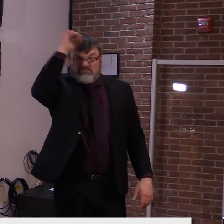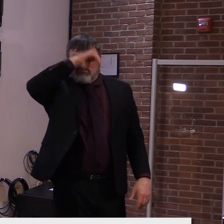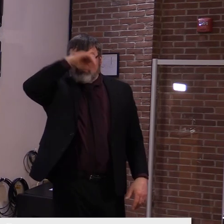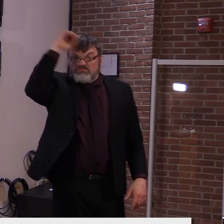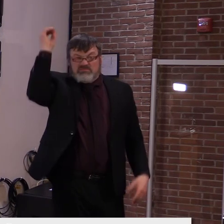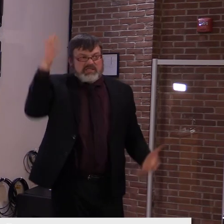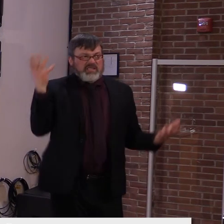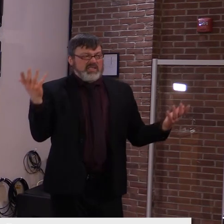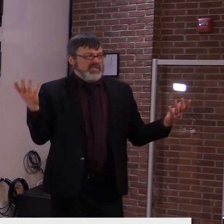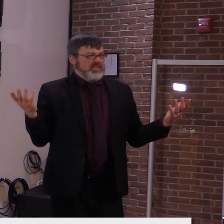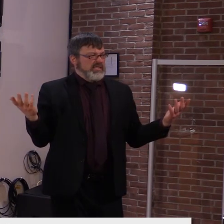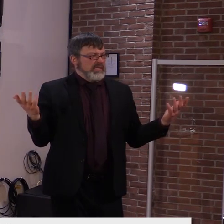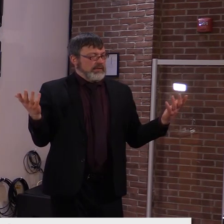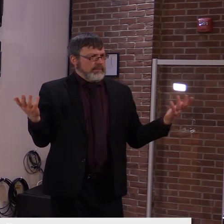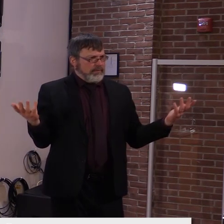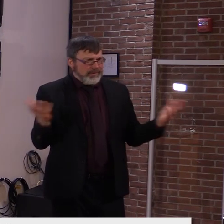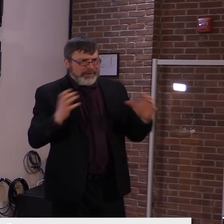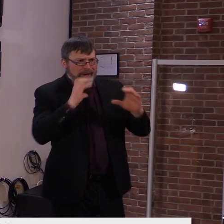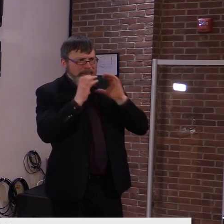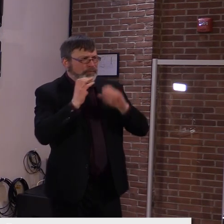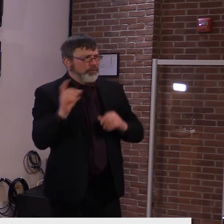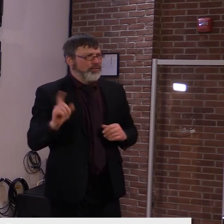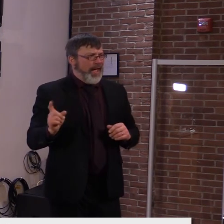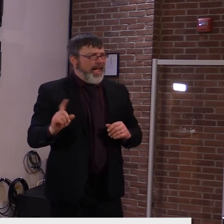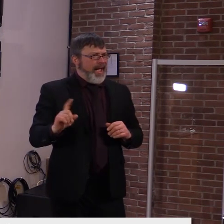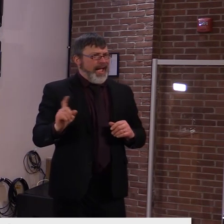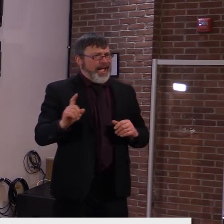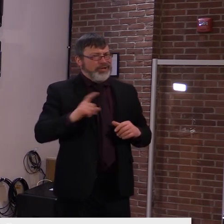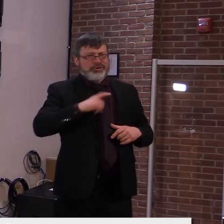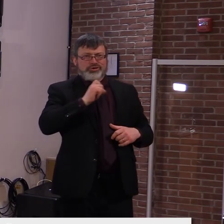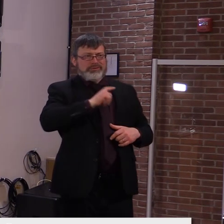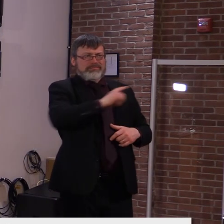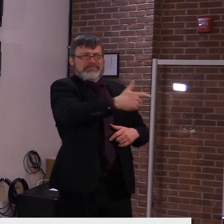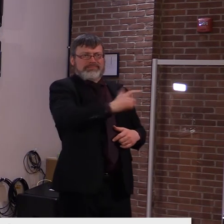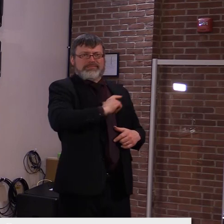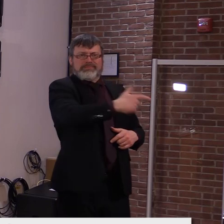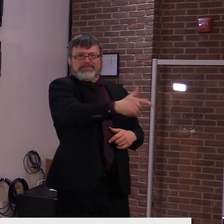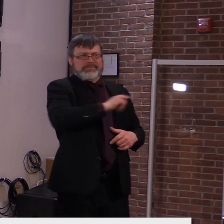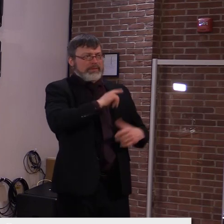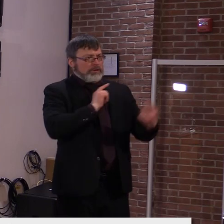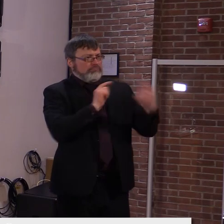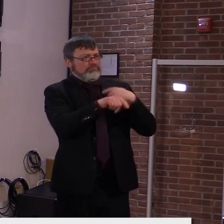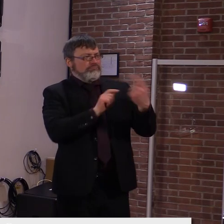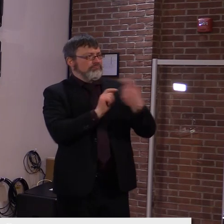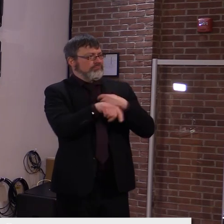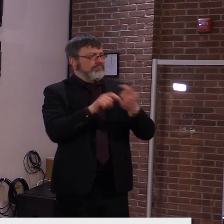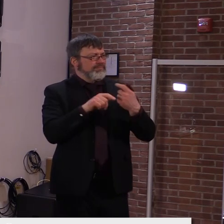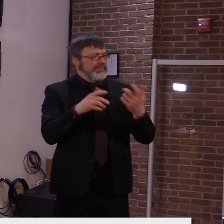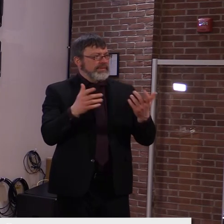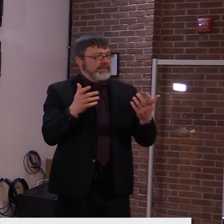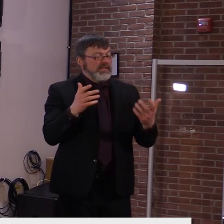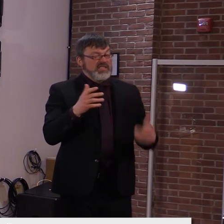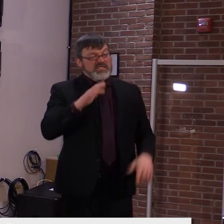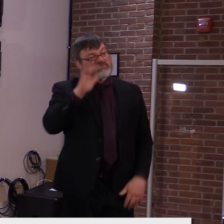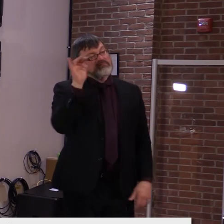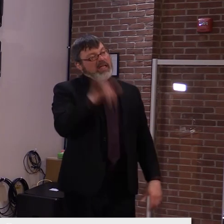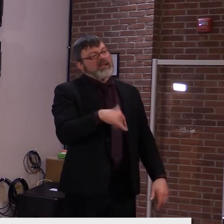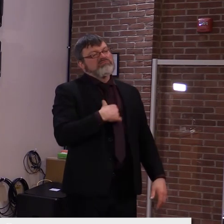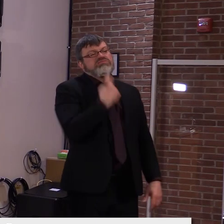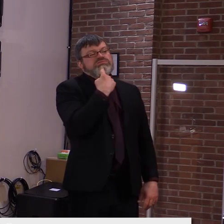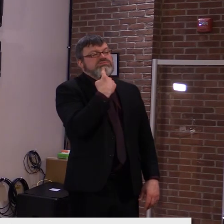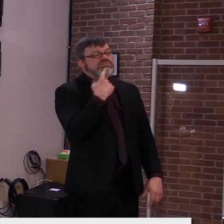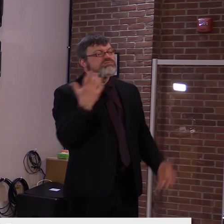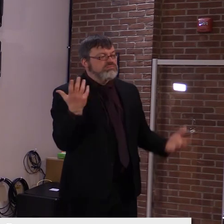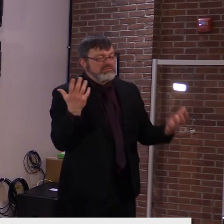a two-way street if they're going to open up a vaccination clinic. So I will check into this, find out what's going on. But in